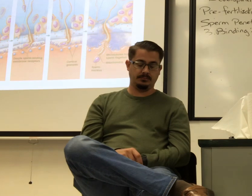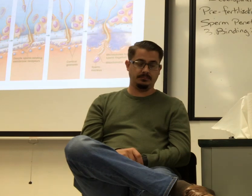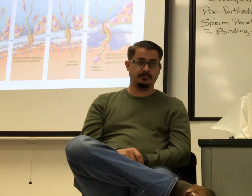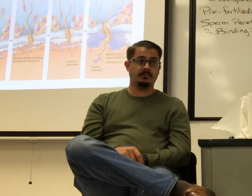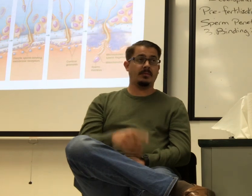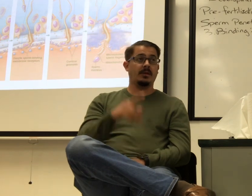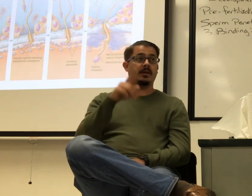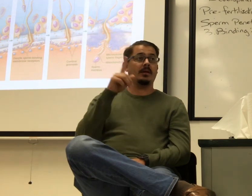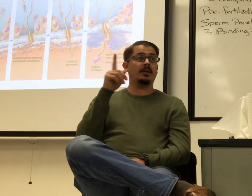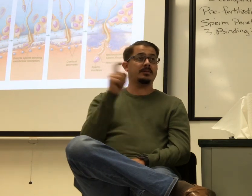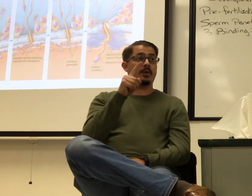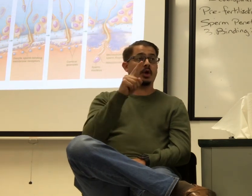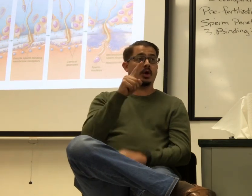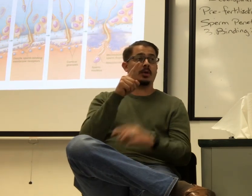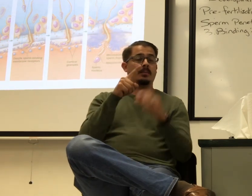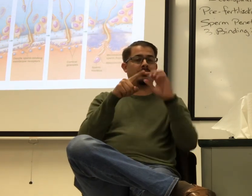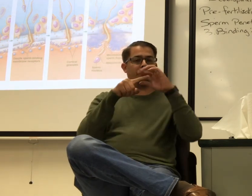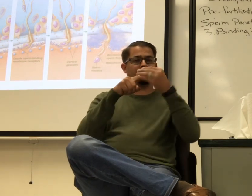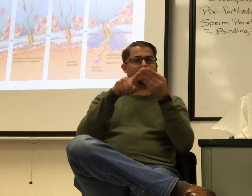Sperm membrane